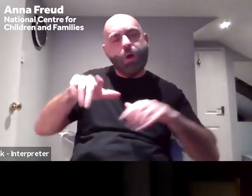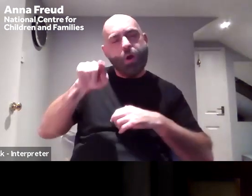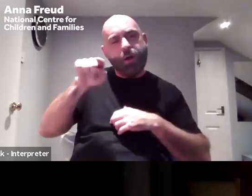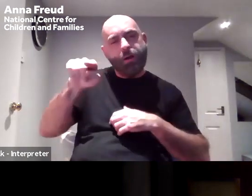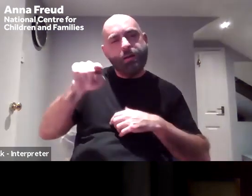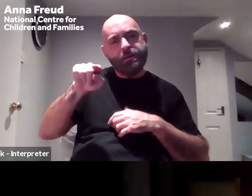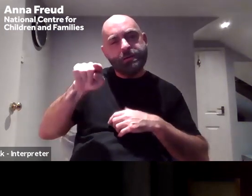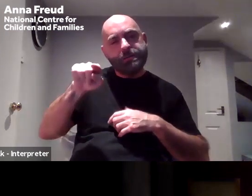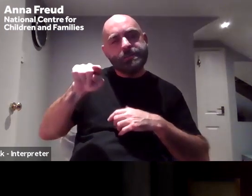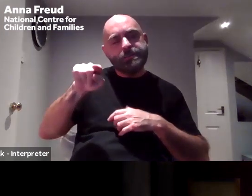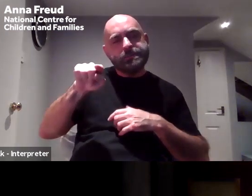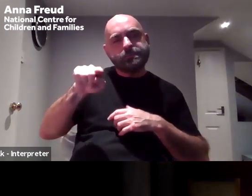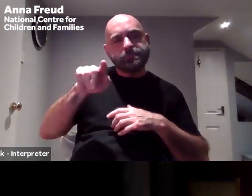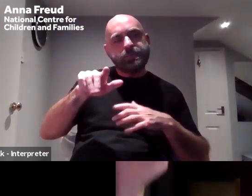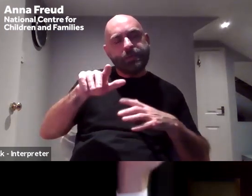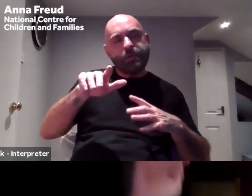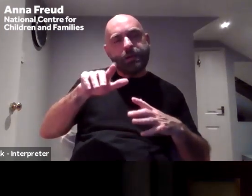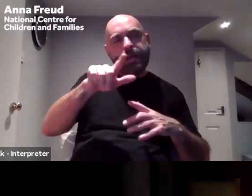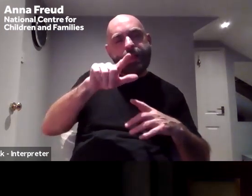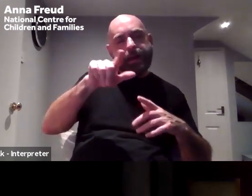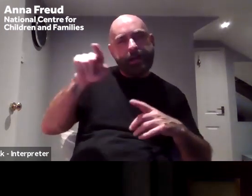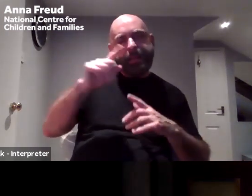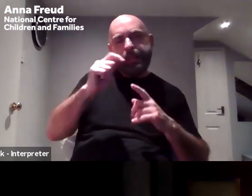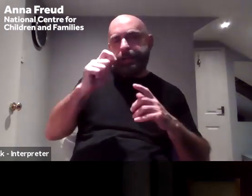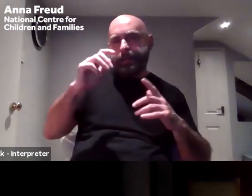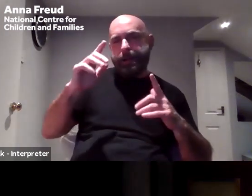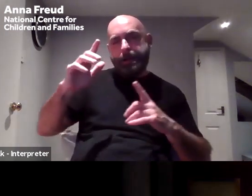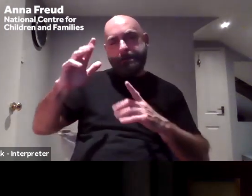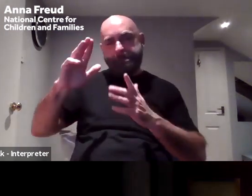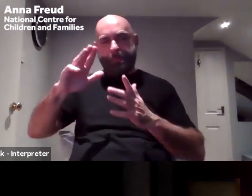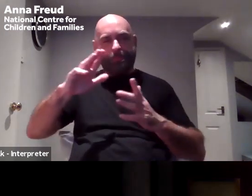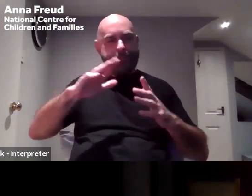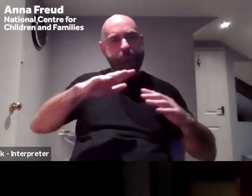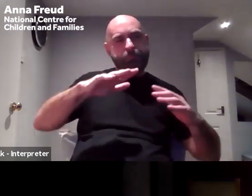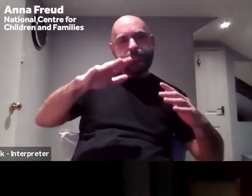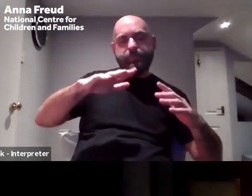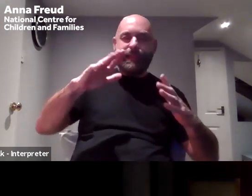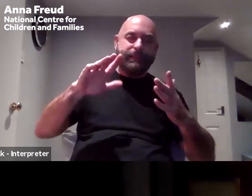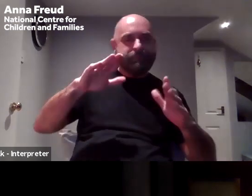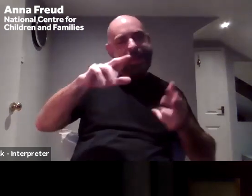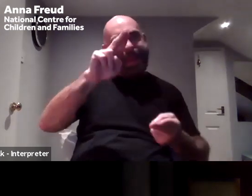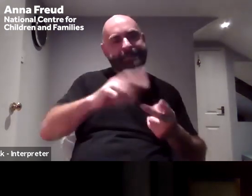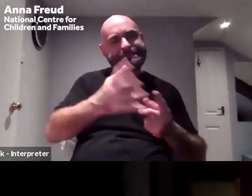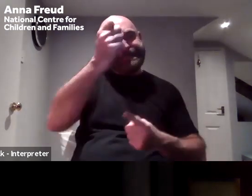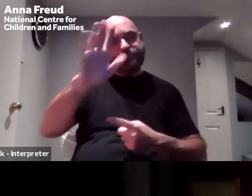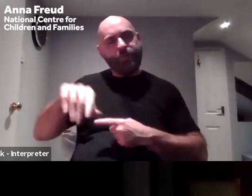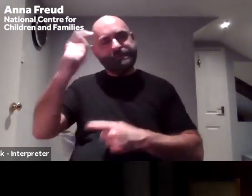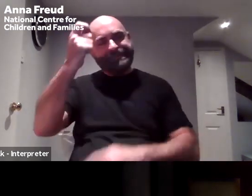a little bit further, closer to the ground than Michael is able to achieve. But it